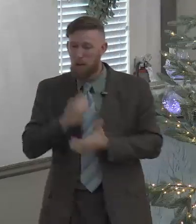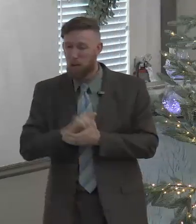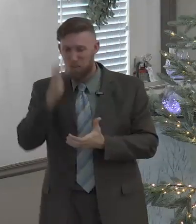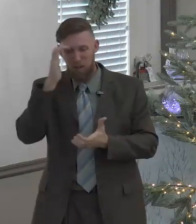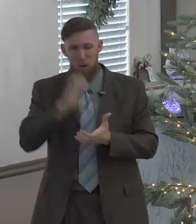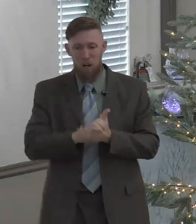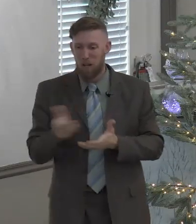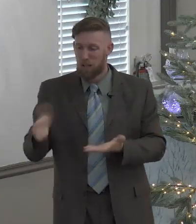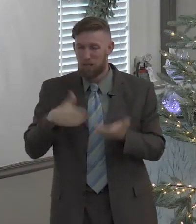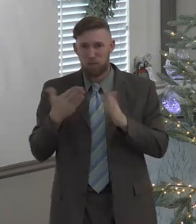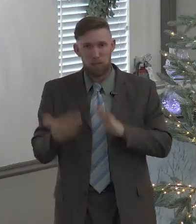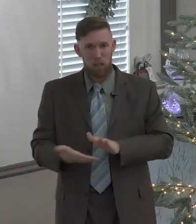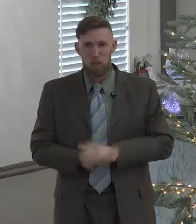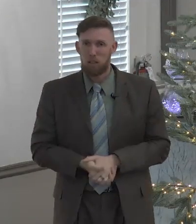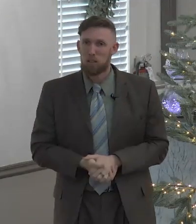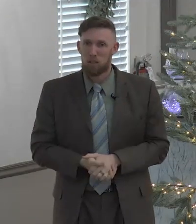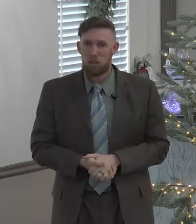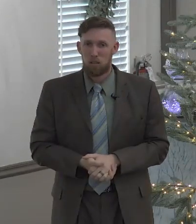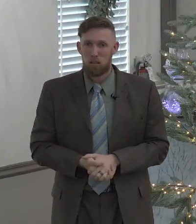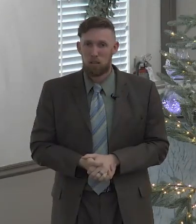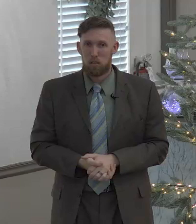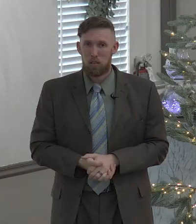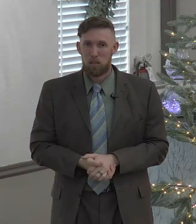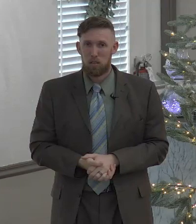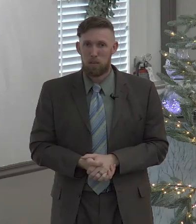next to me.